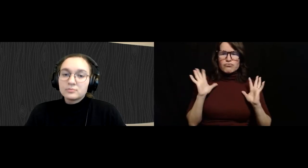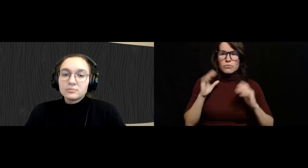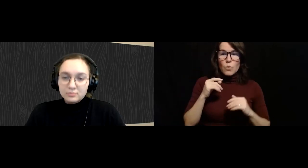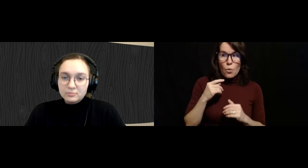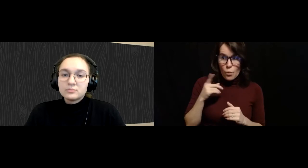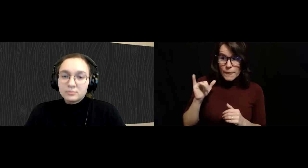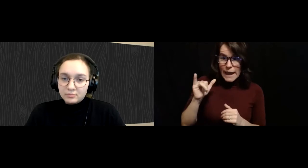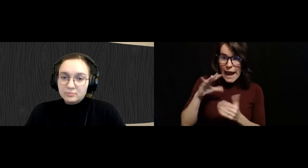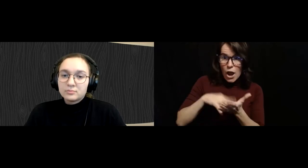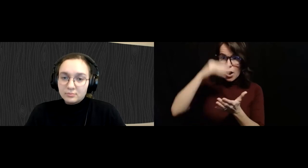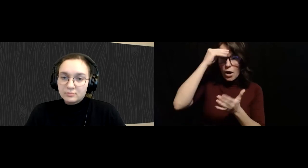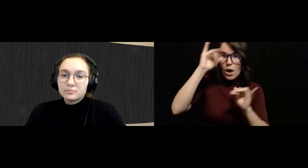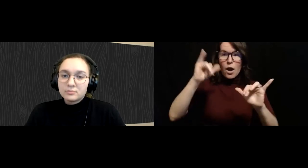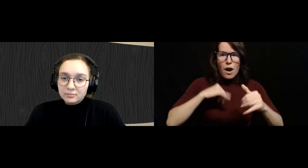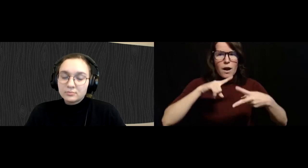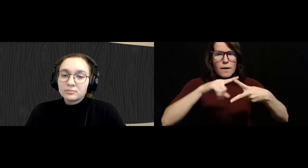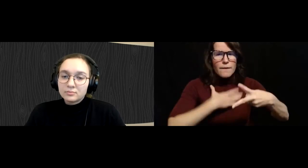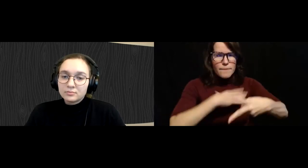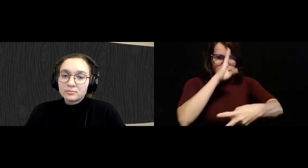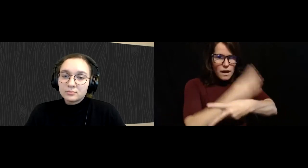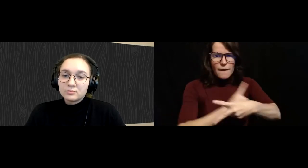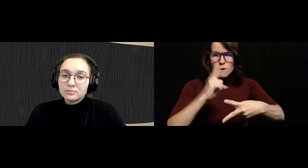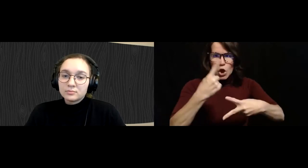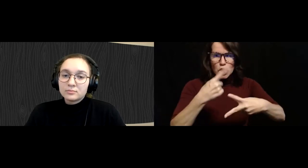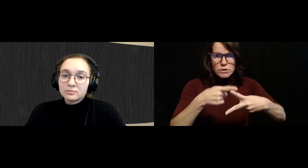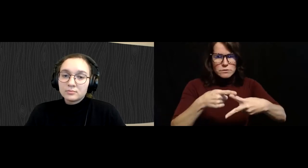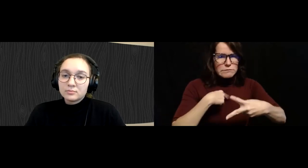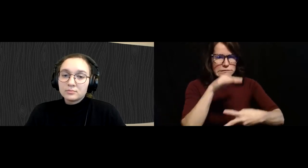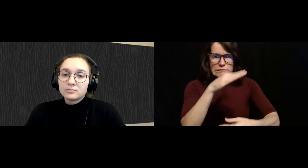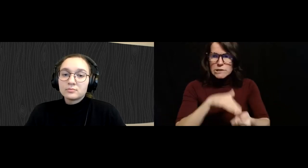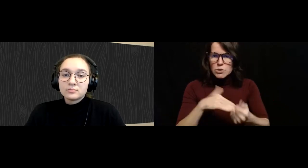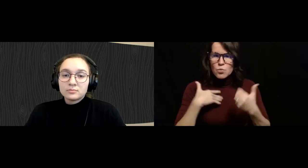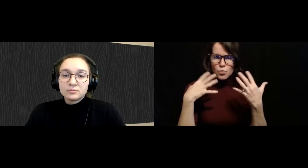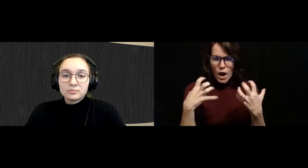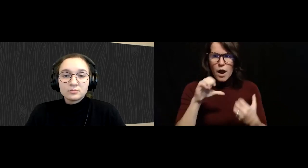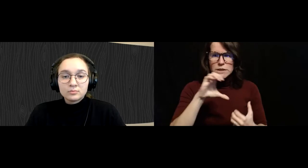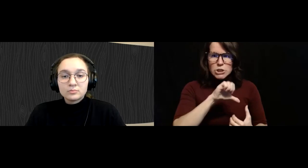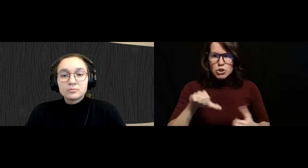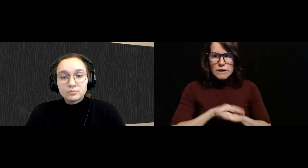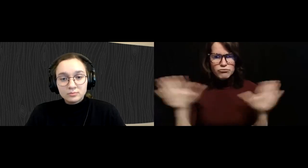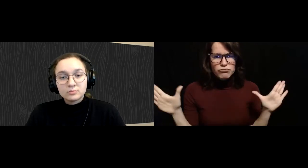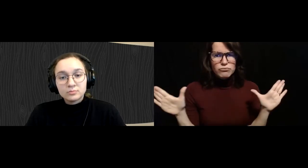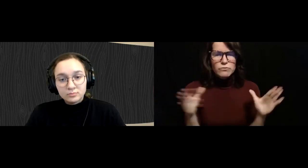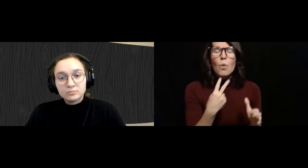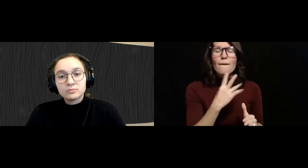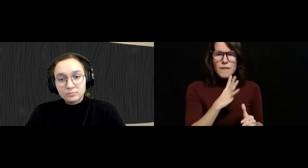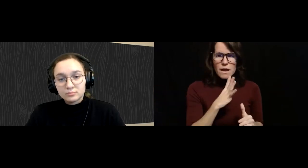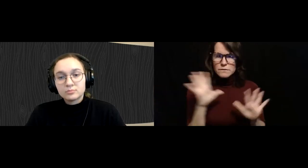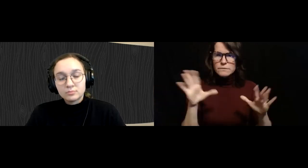the less stress of a C-section. And that's something that I learned. So I didn't know that with my son. I learned